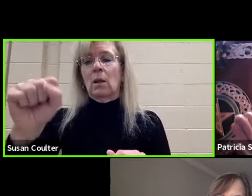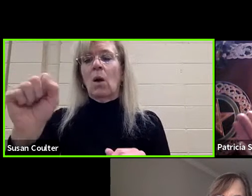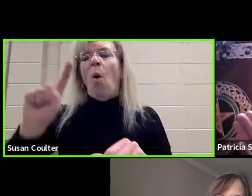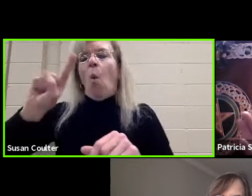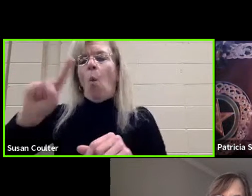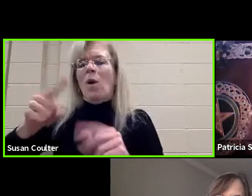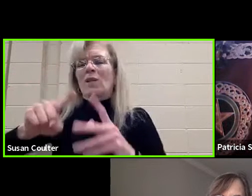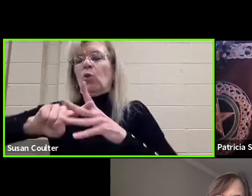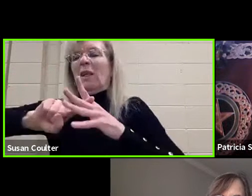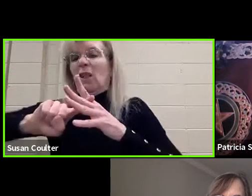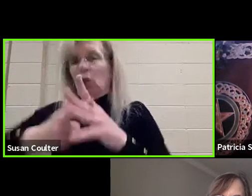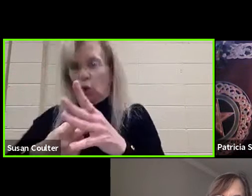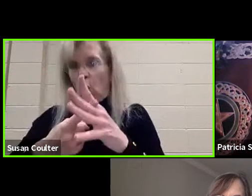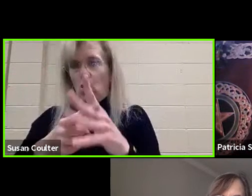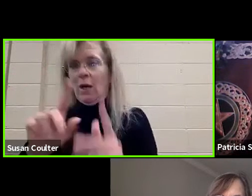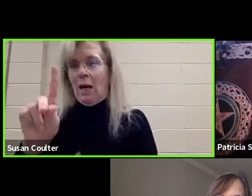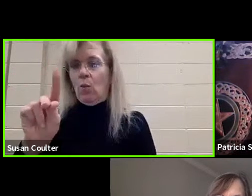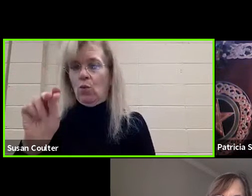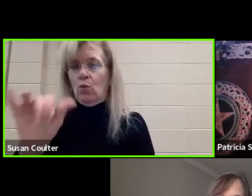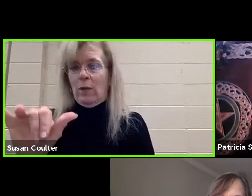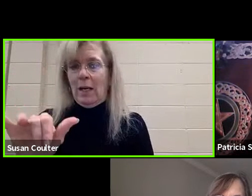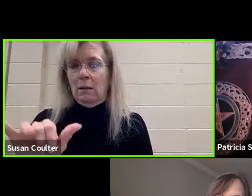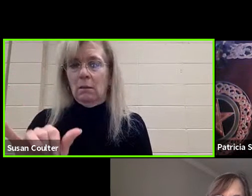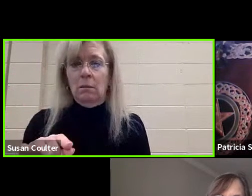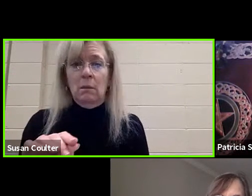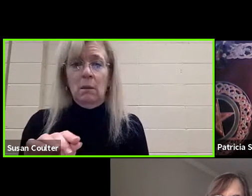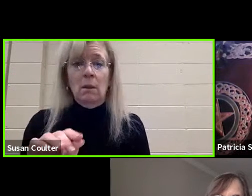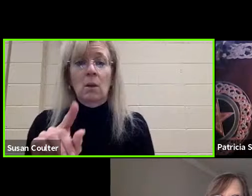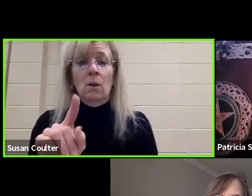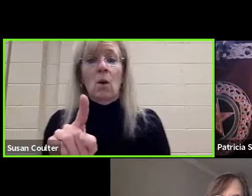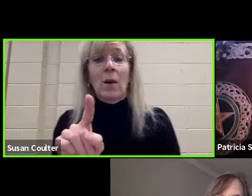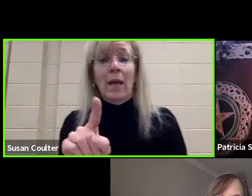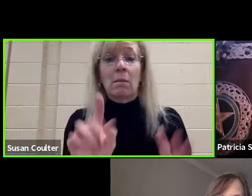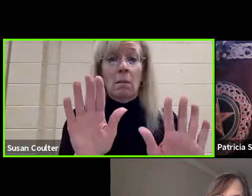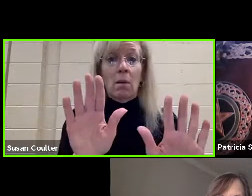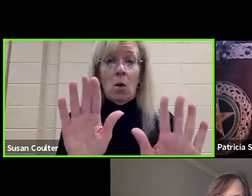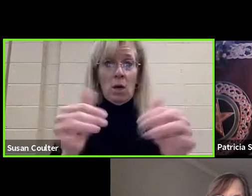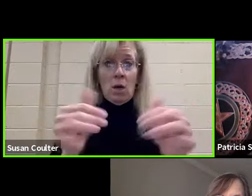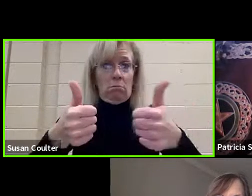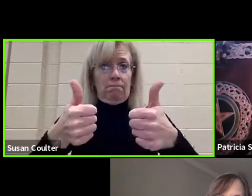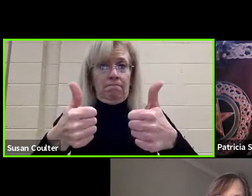Yes. Once we start, I will. Okay.